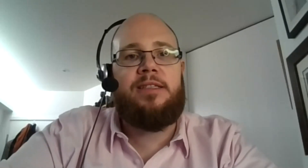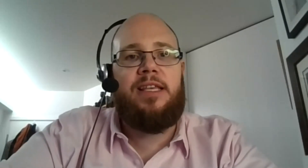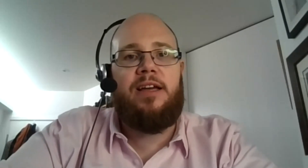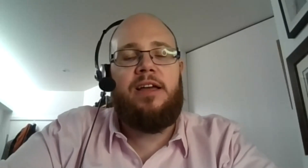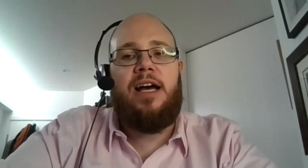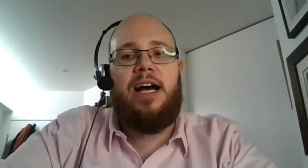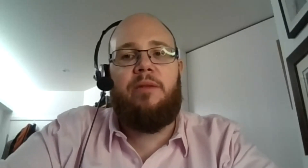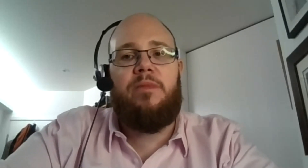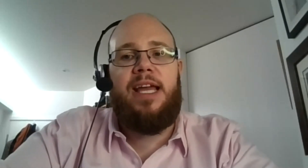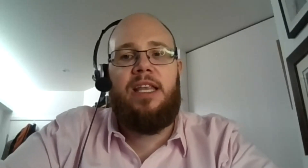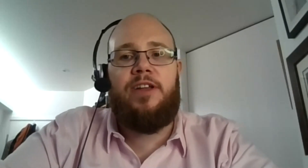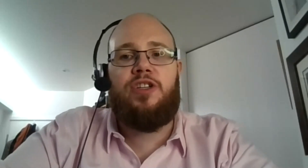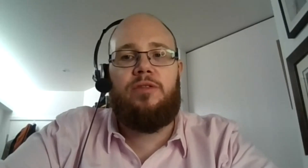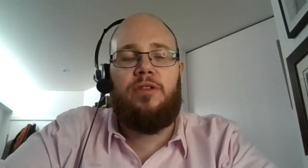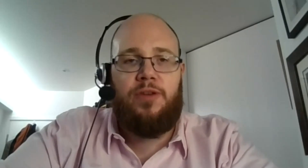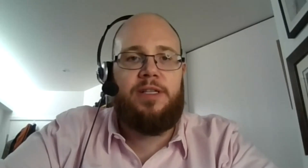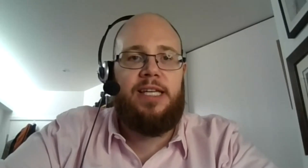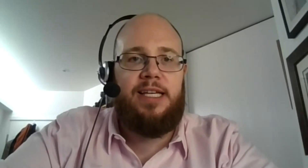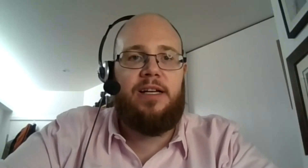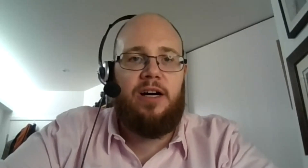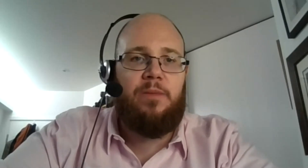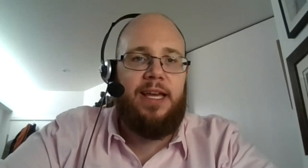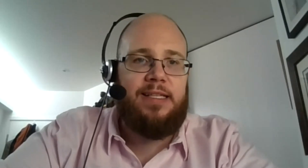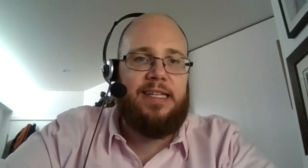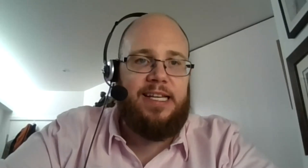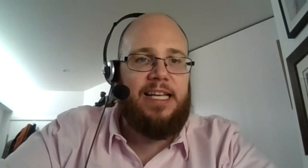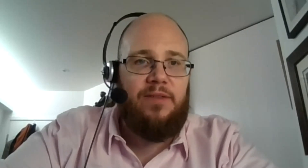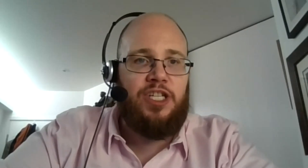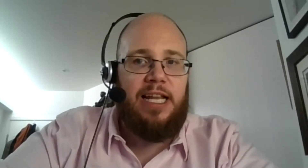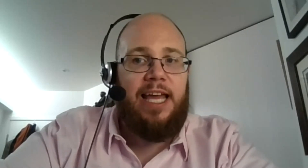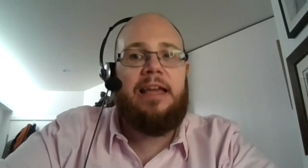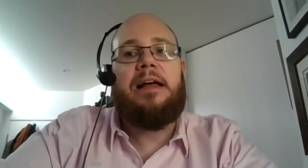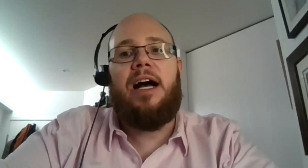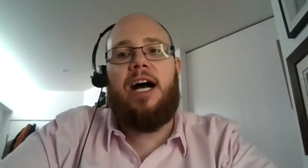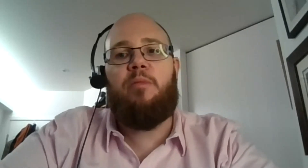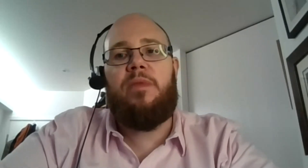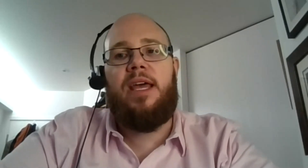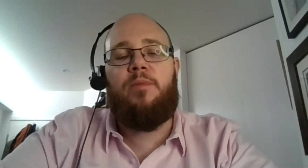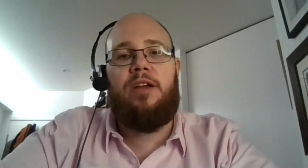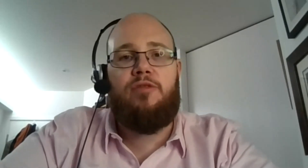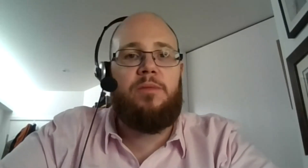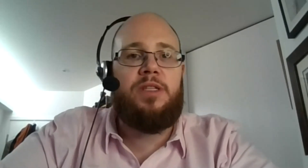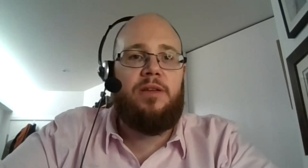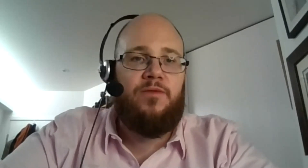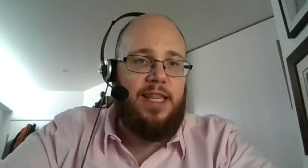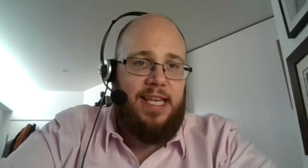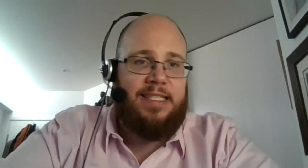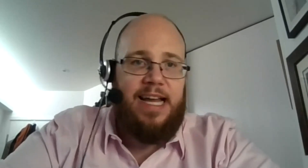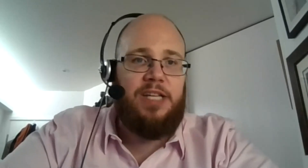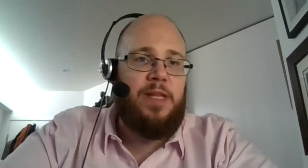that individual authorities are being considered individually. They've been grouped at this stage, but that